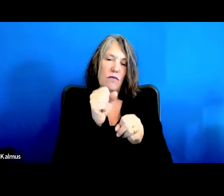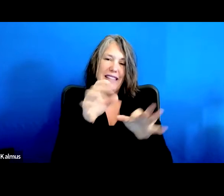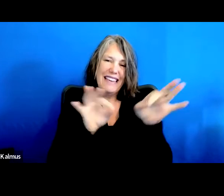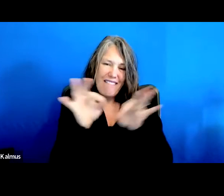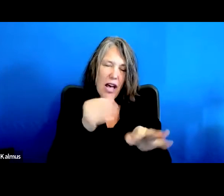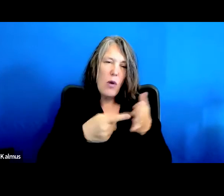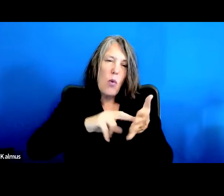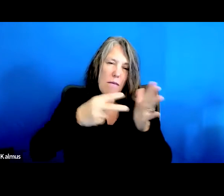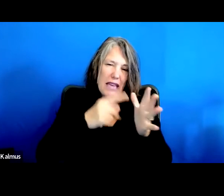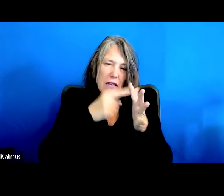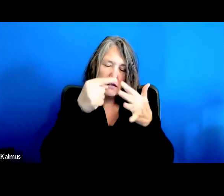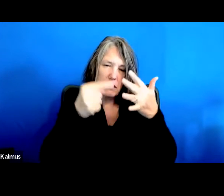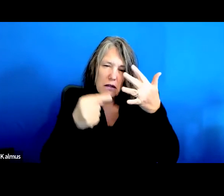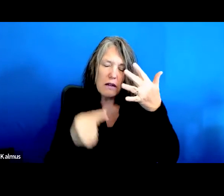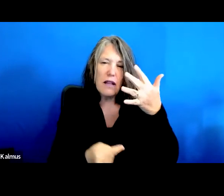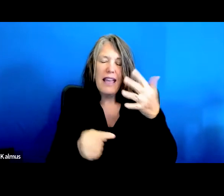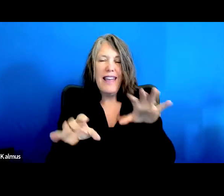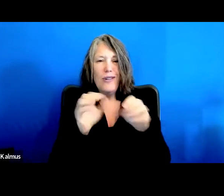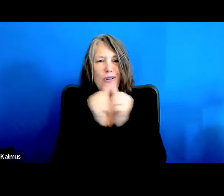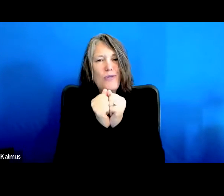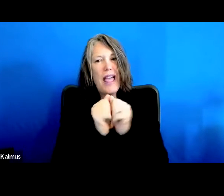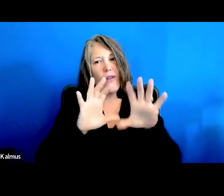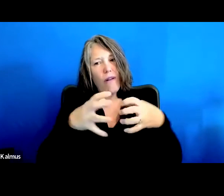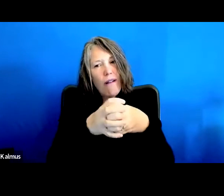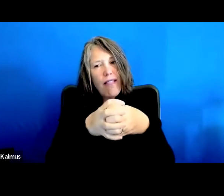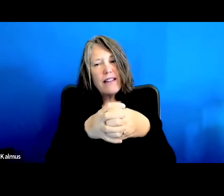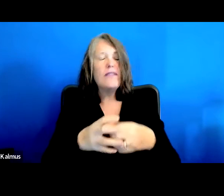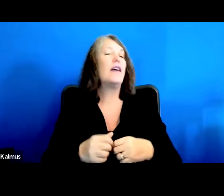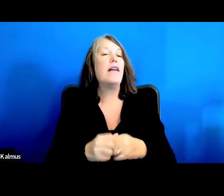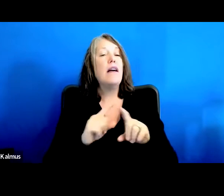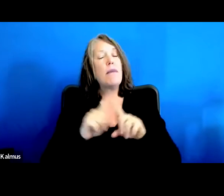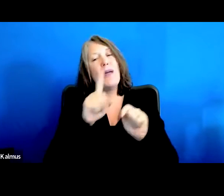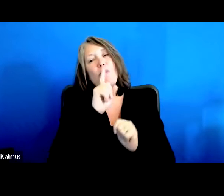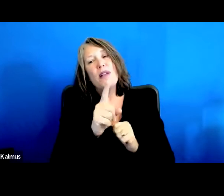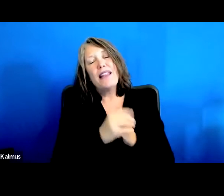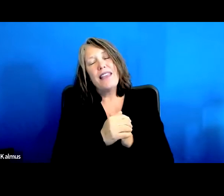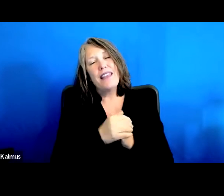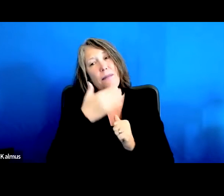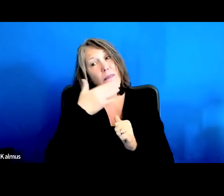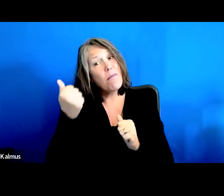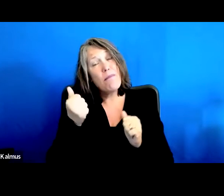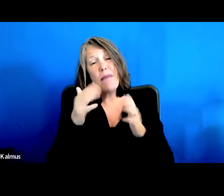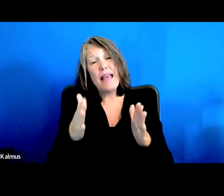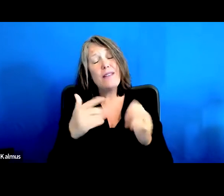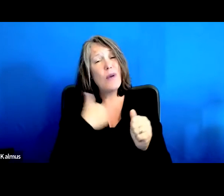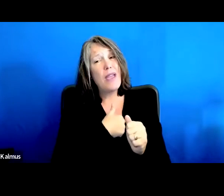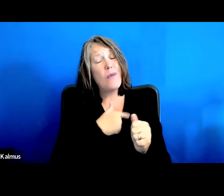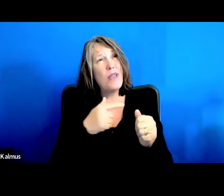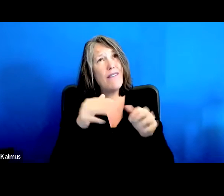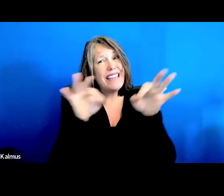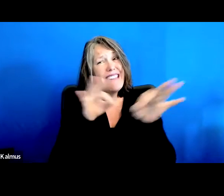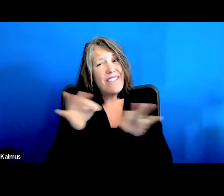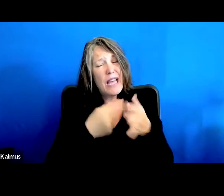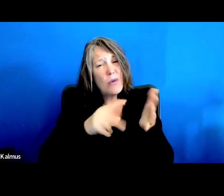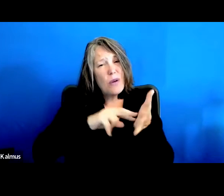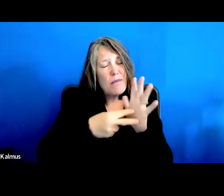things and do this together collectively. But really, the best way that we've come to define congregate